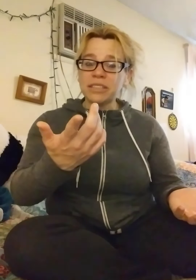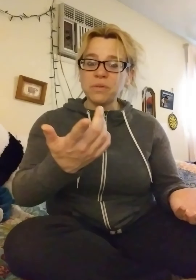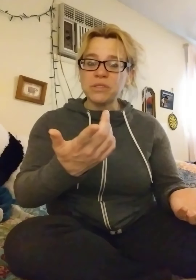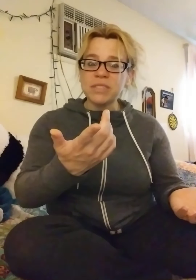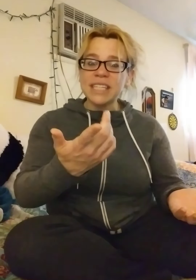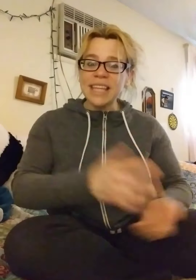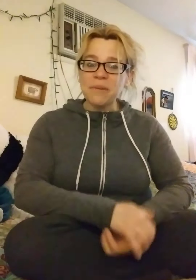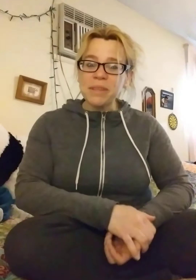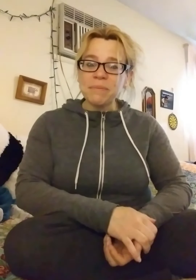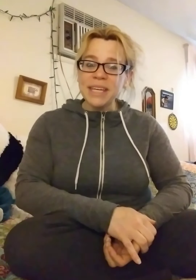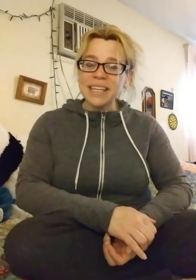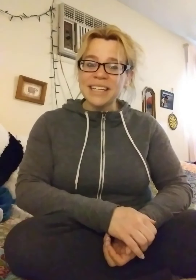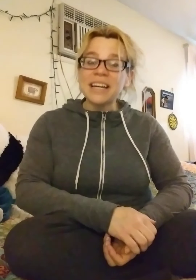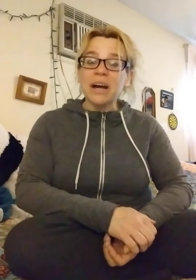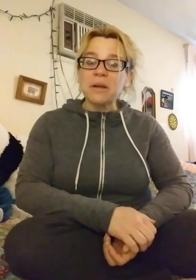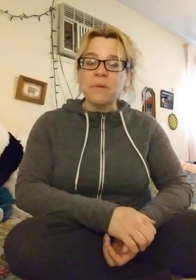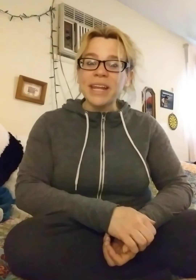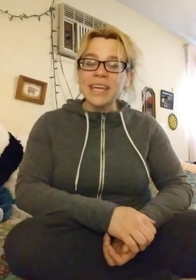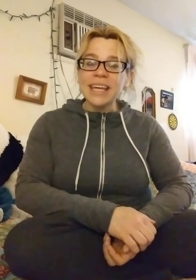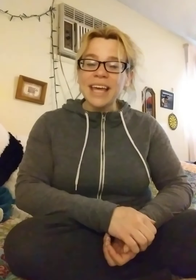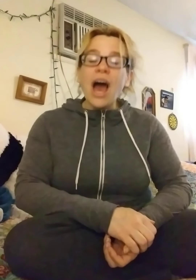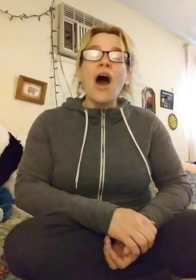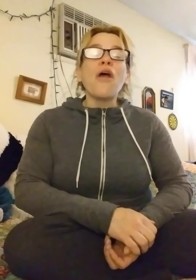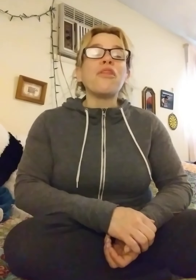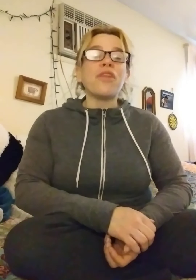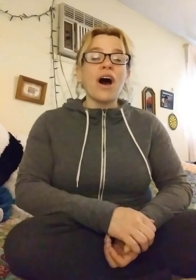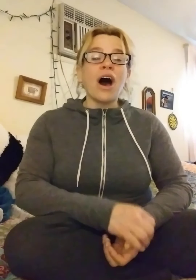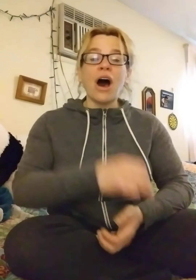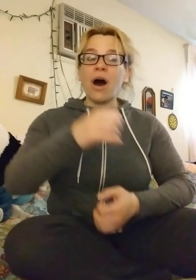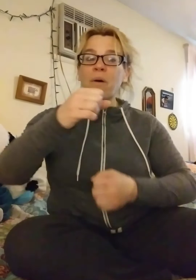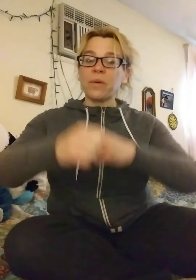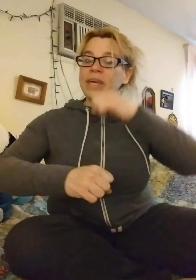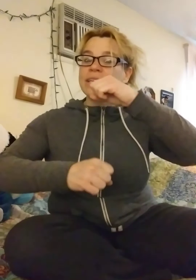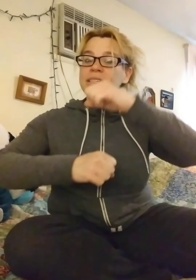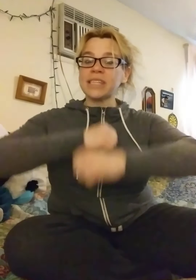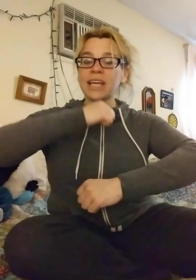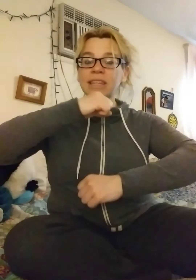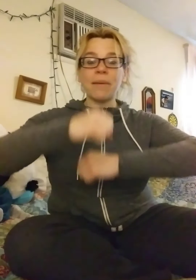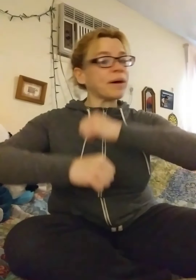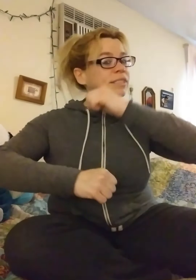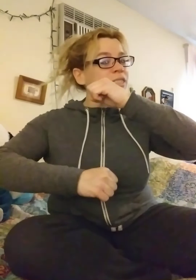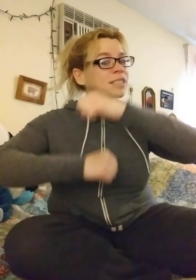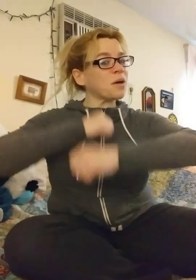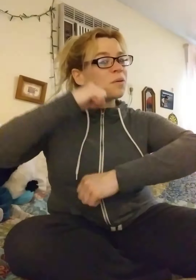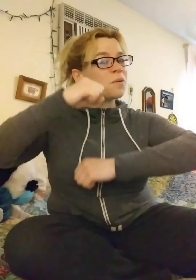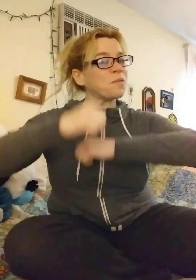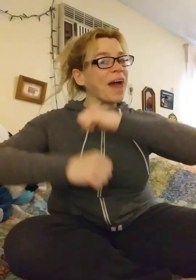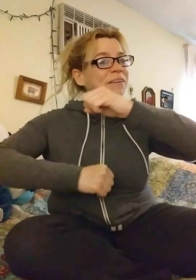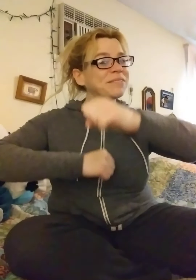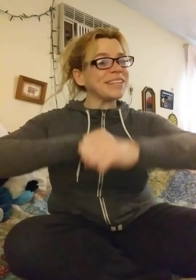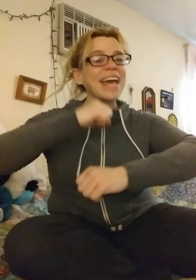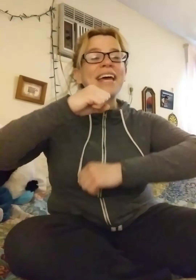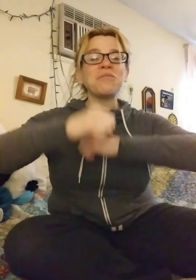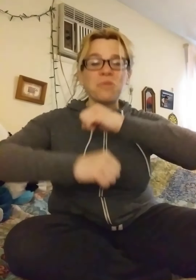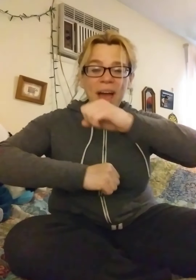you want to sing that with me? Are you ready? The wheels on the bus go round and